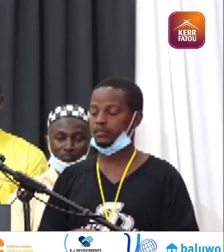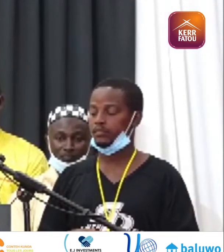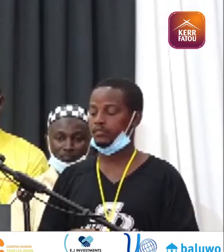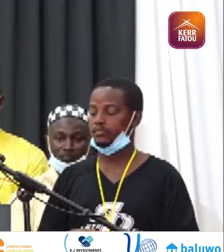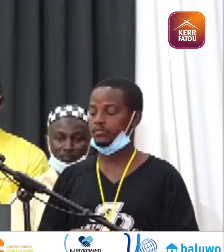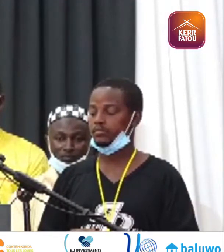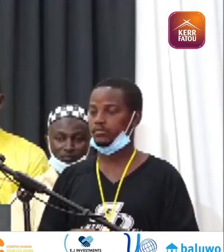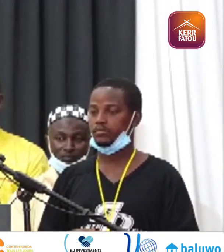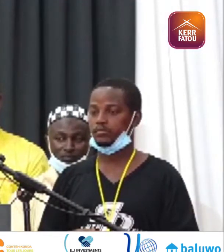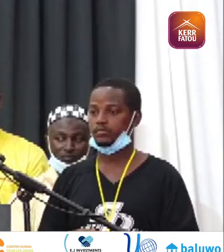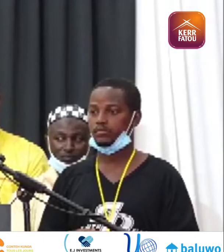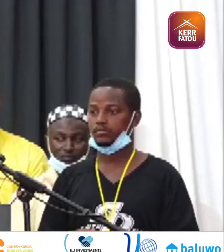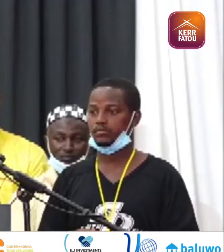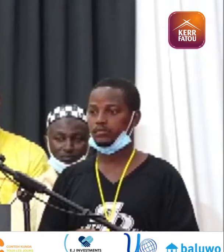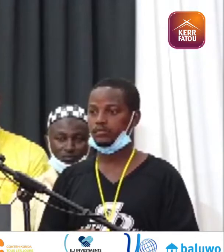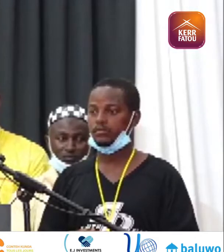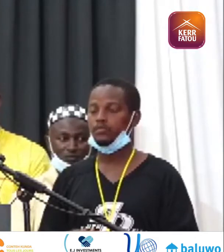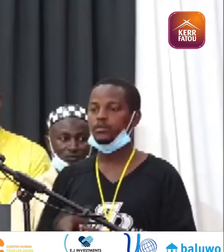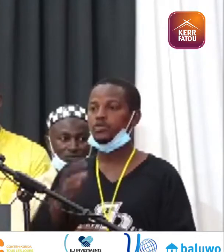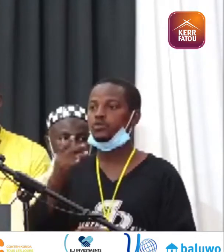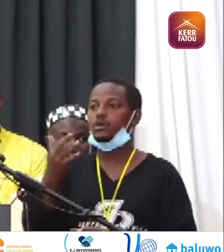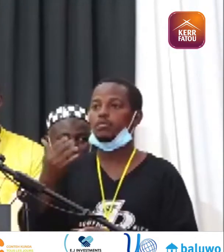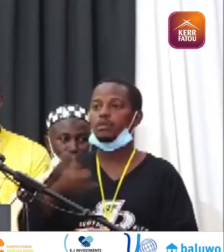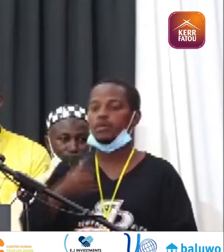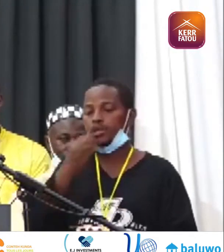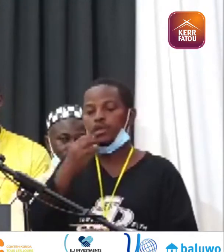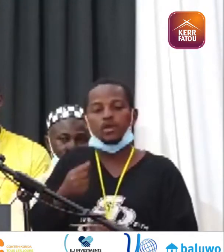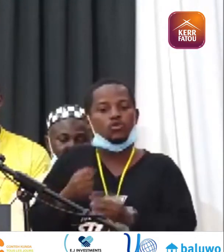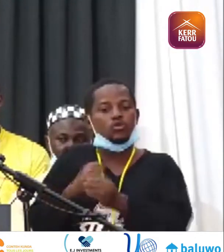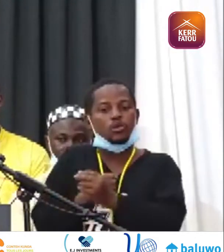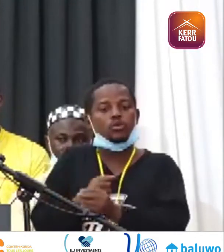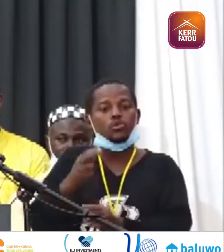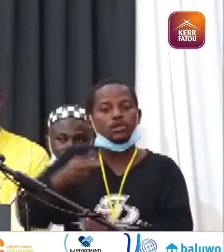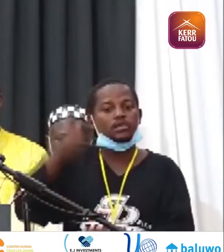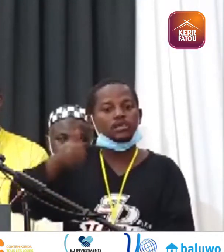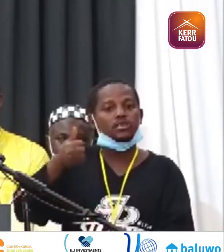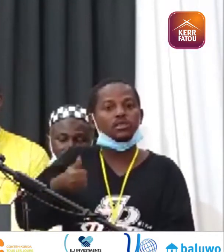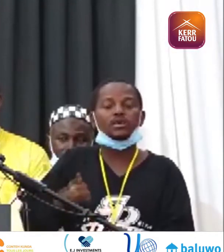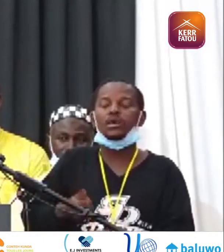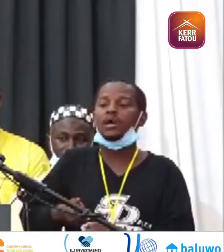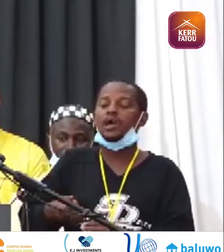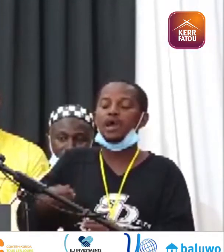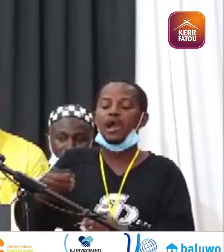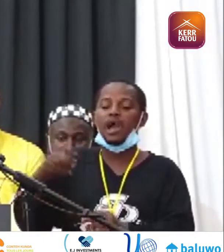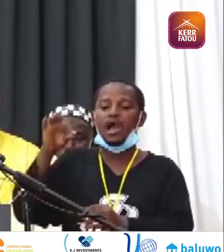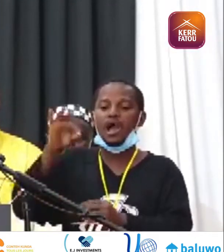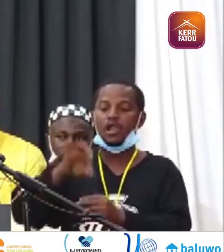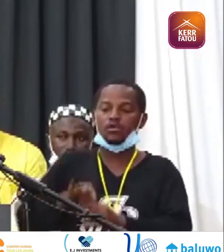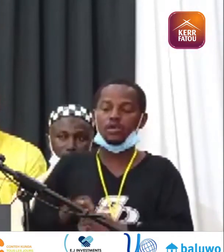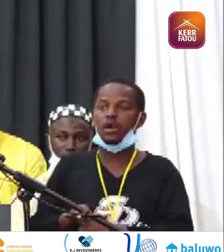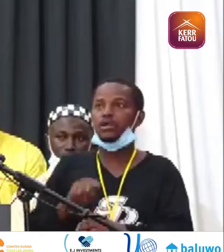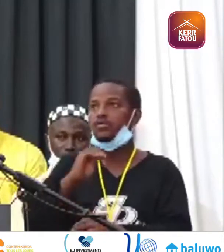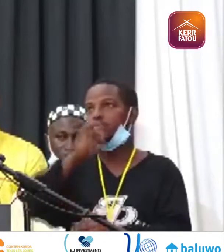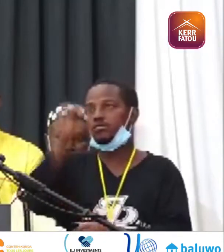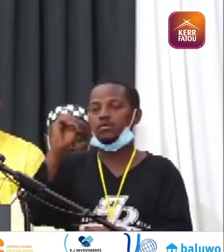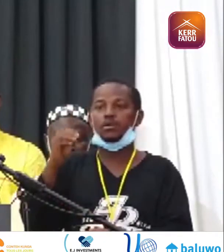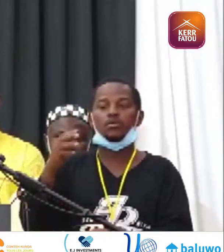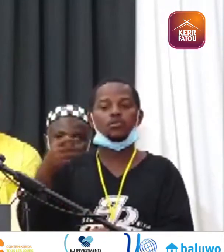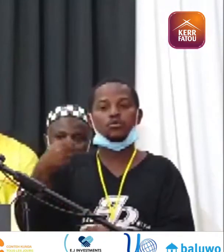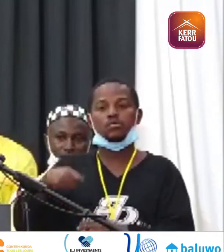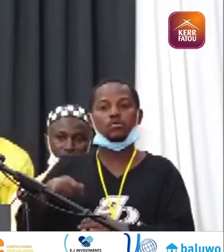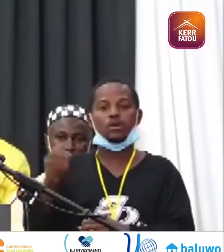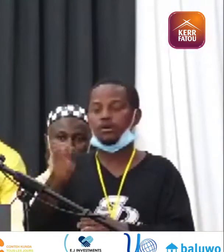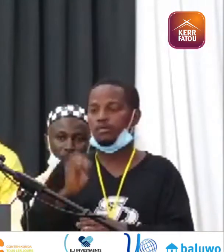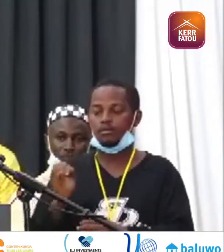Now, despite some people saying that they sponsored the 2016 presidential election and the diaspora did not